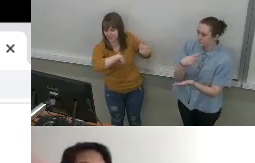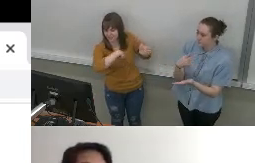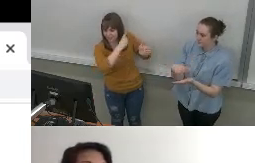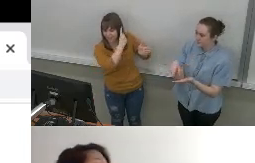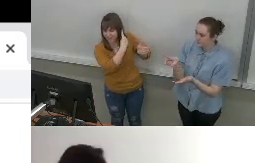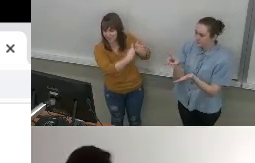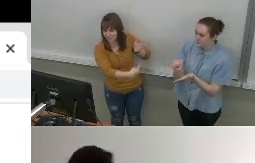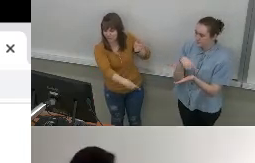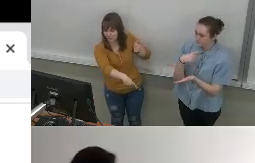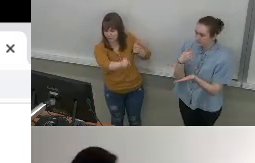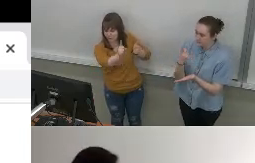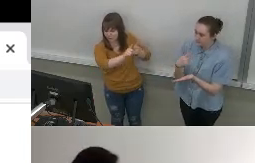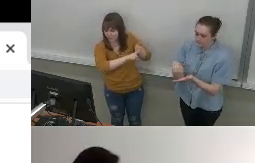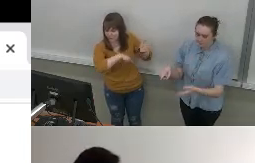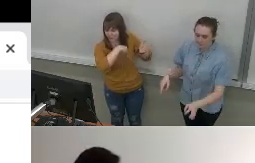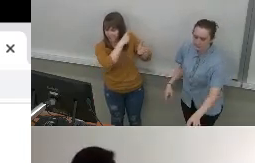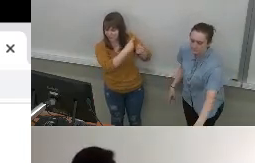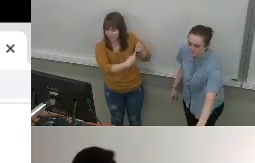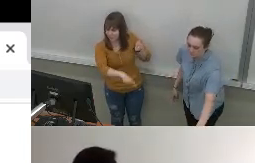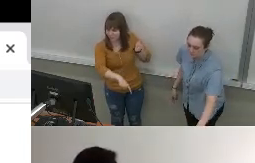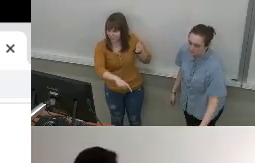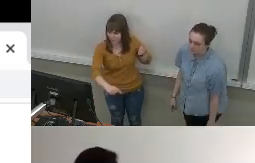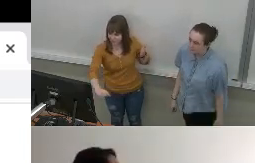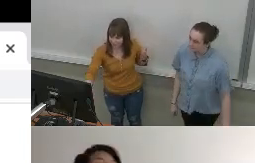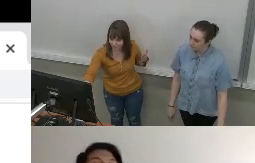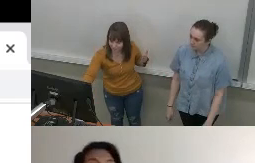Has the flat hand and then the pointer finger.